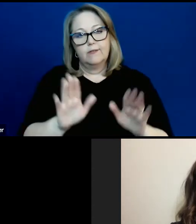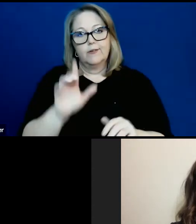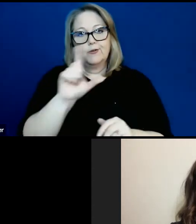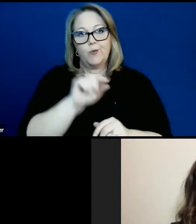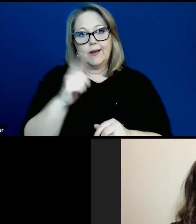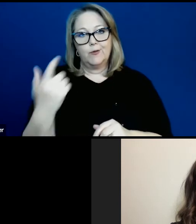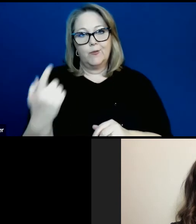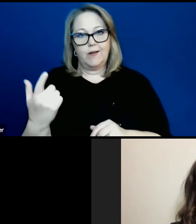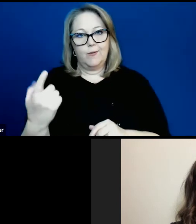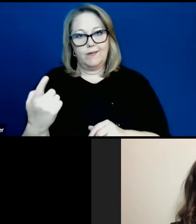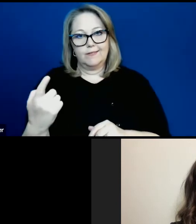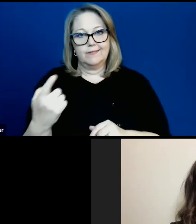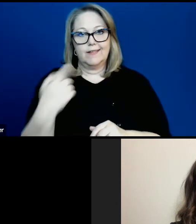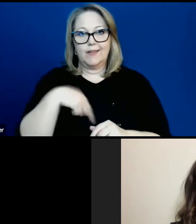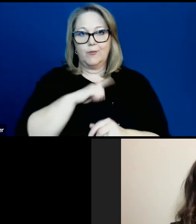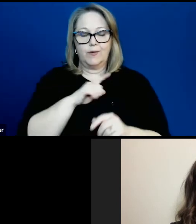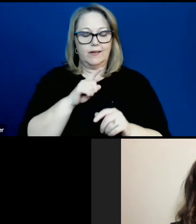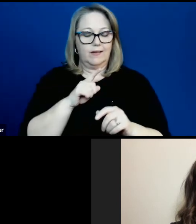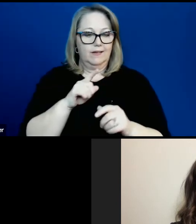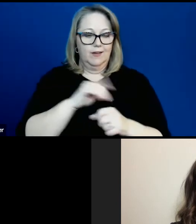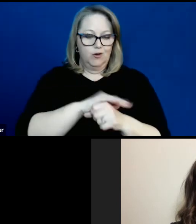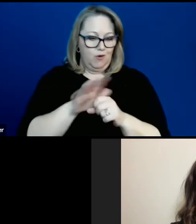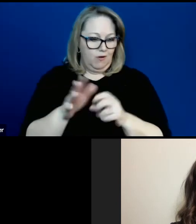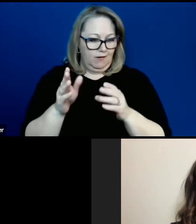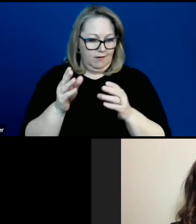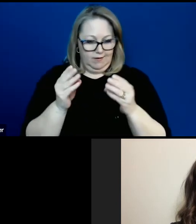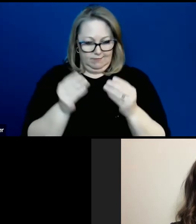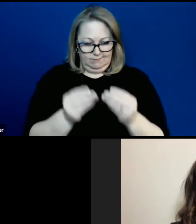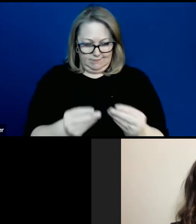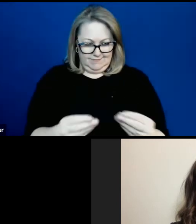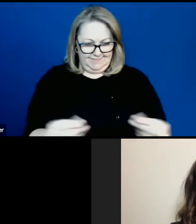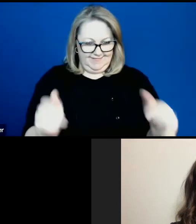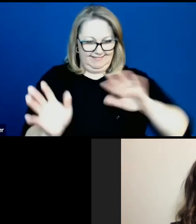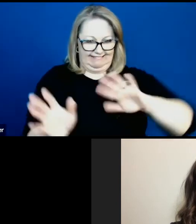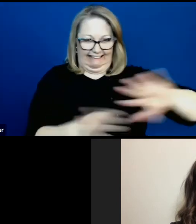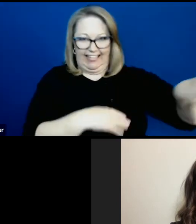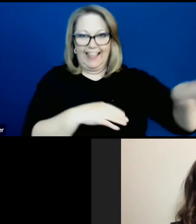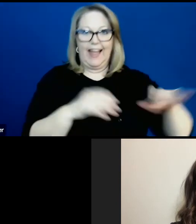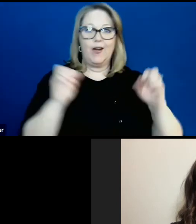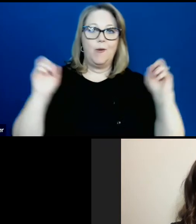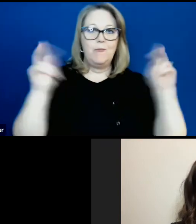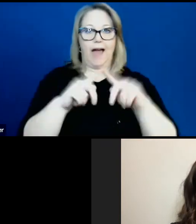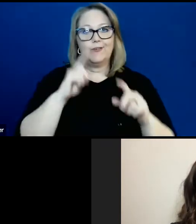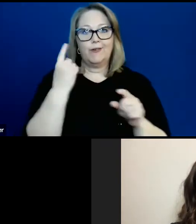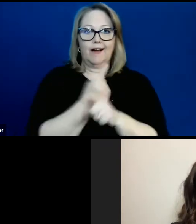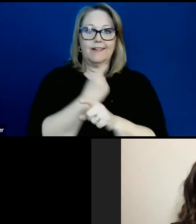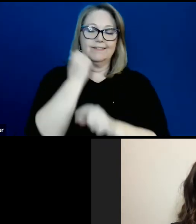come out of this coronavirus pandemic and get back to the Nevada that we all know and love. So thank you all very much everyone.